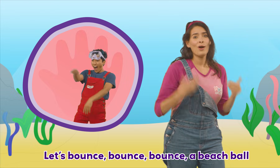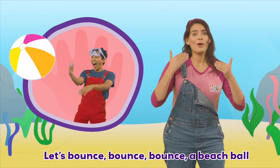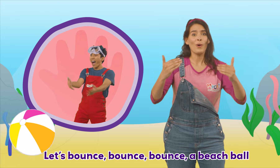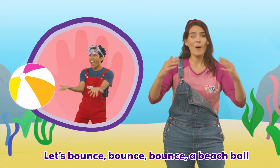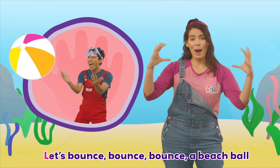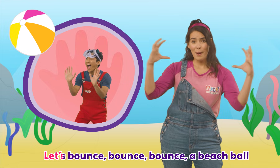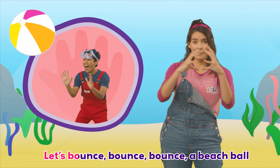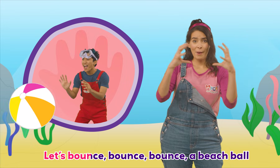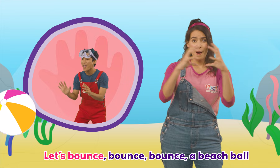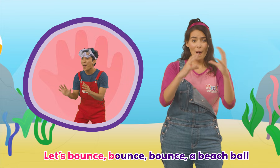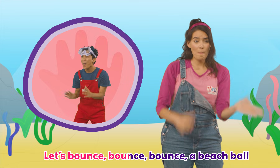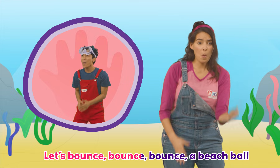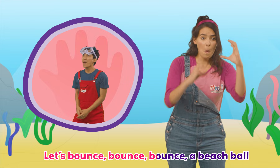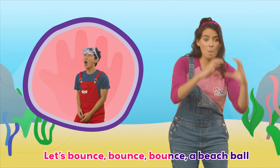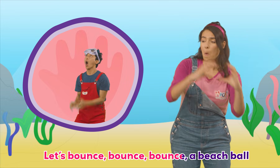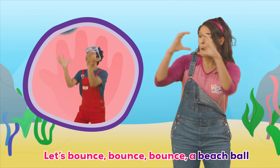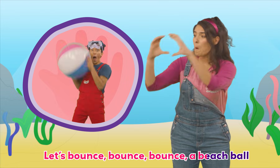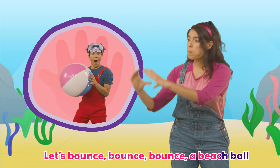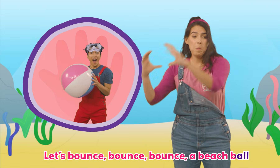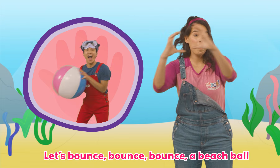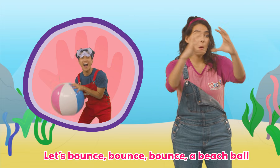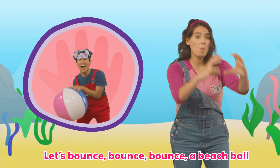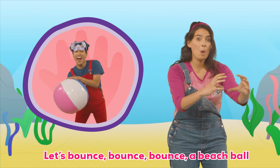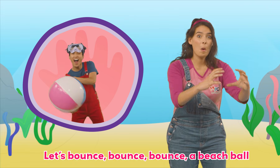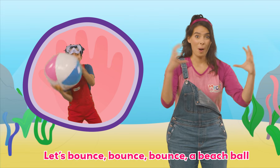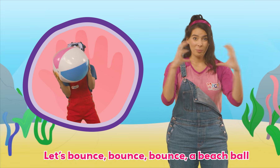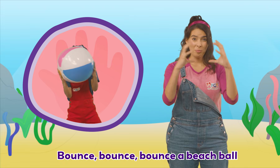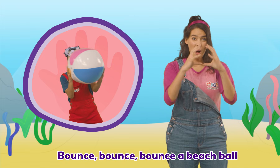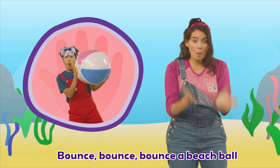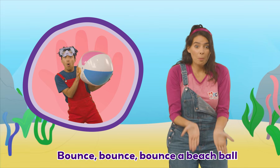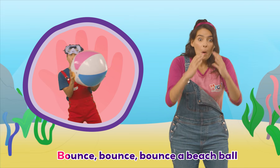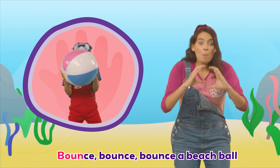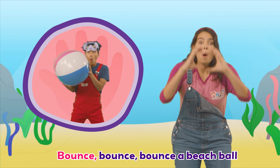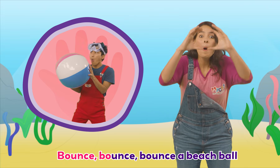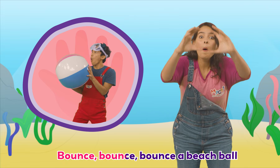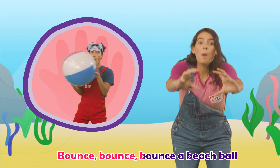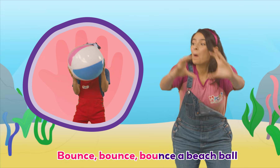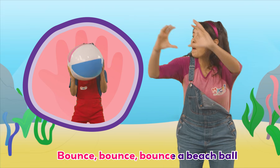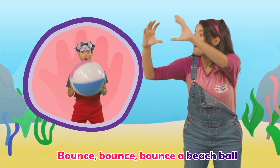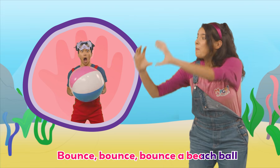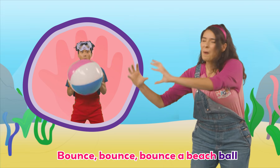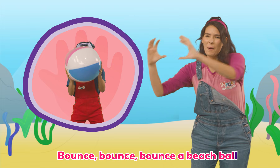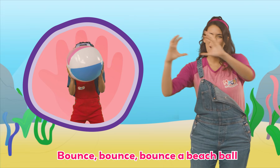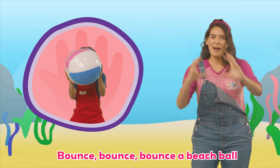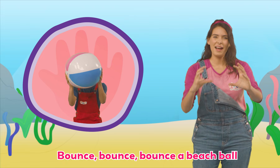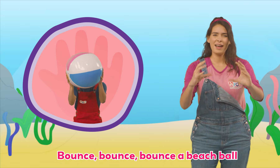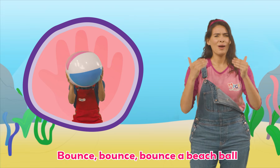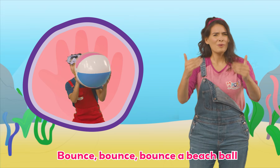Let's bounce, bounce, bounce a beach ball. Bounce, bounce, bounce a beach ball.